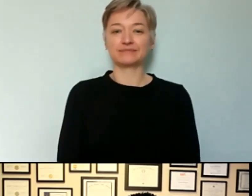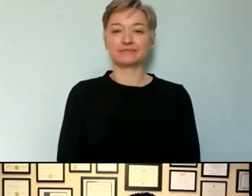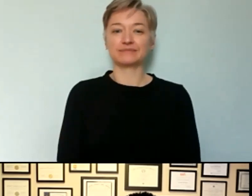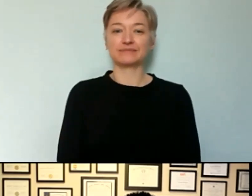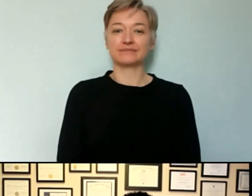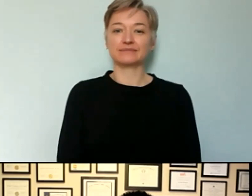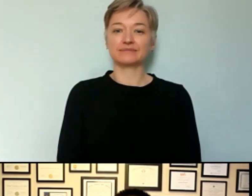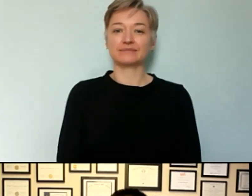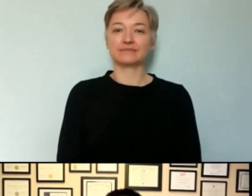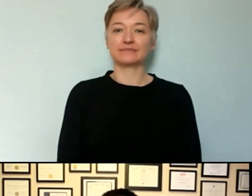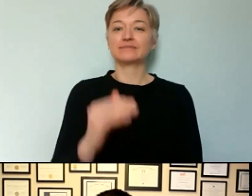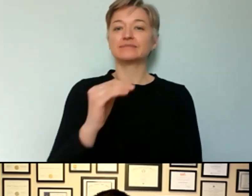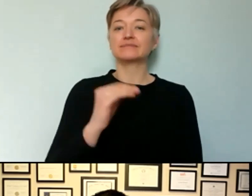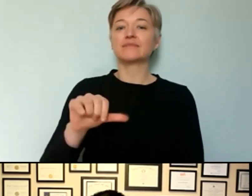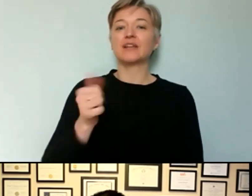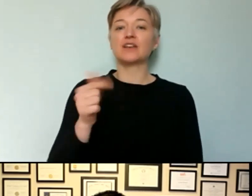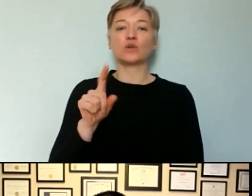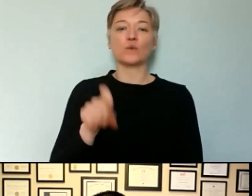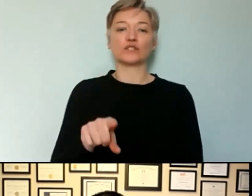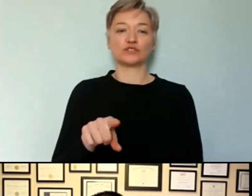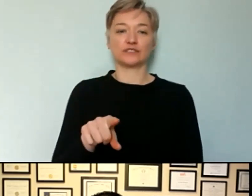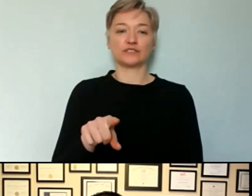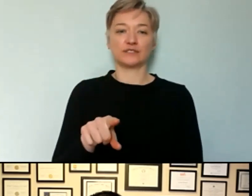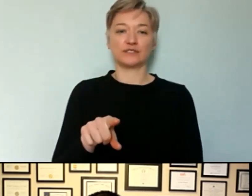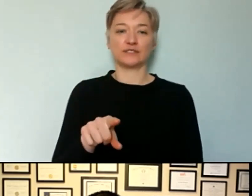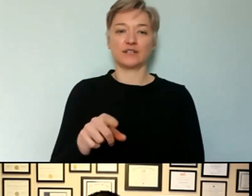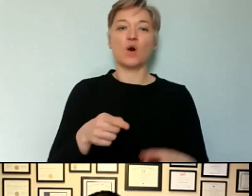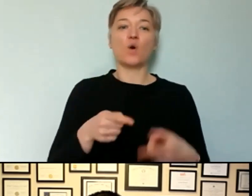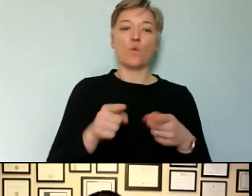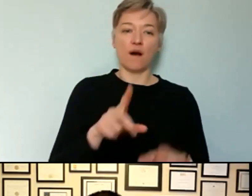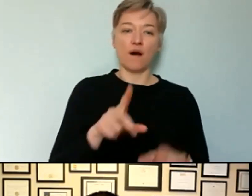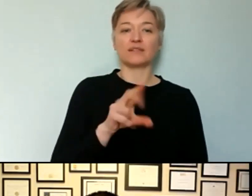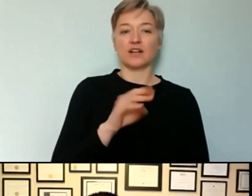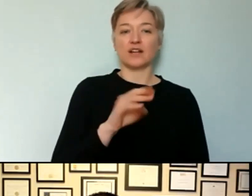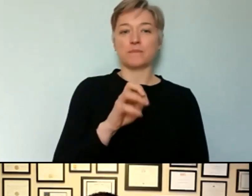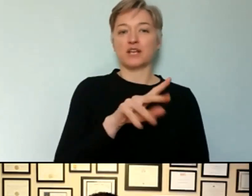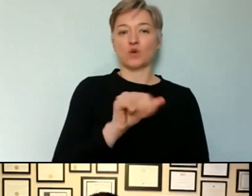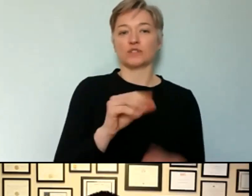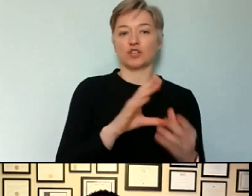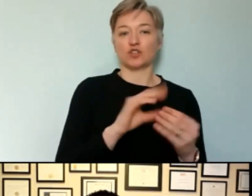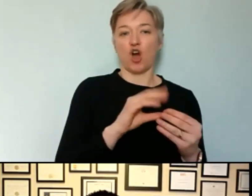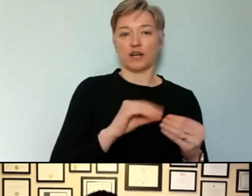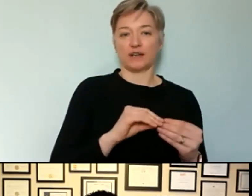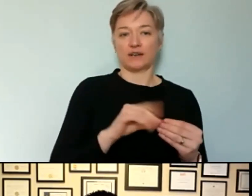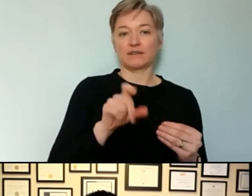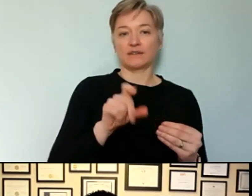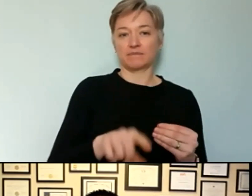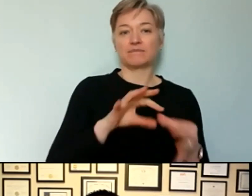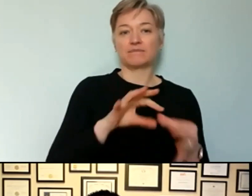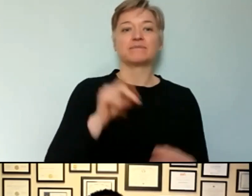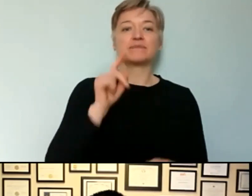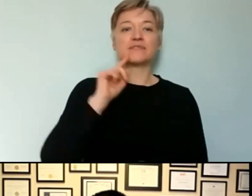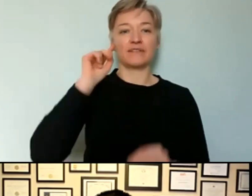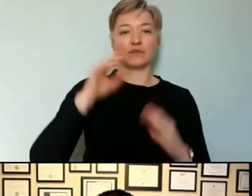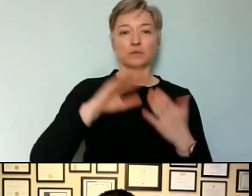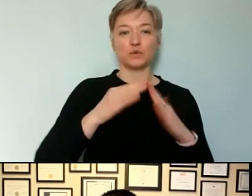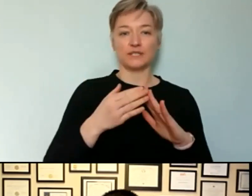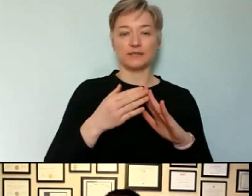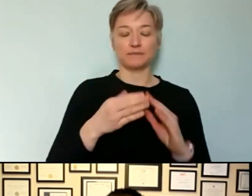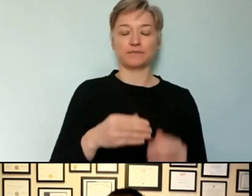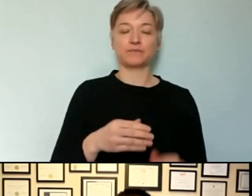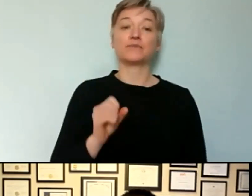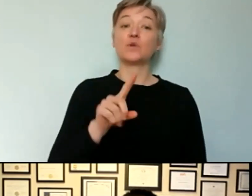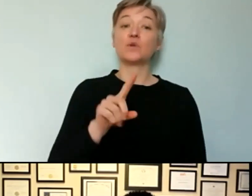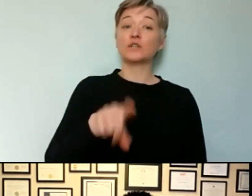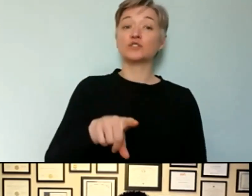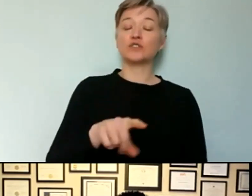I have another question here that came in while Dr. Mendoza was talking about the deaf community. So the question